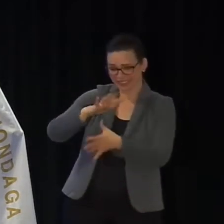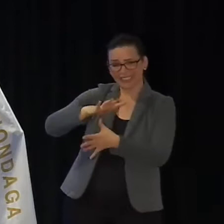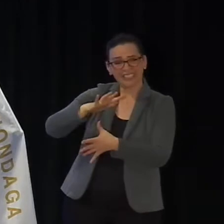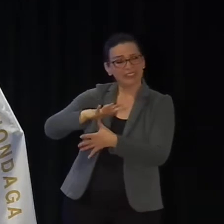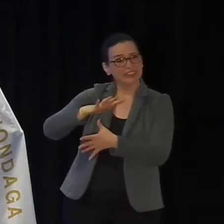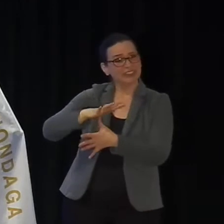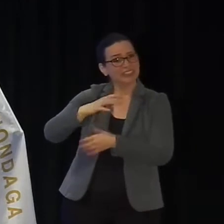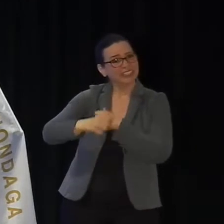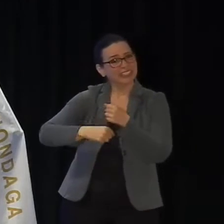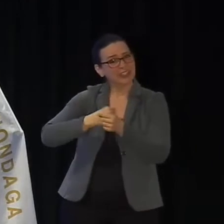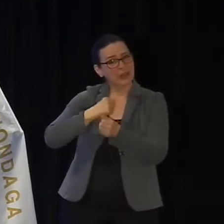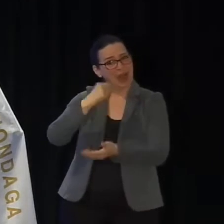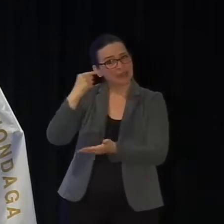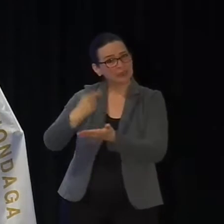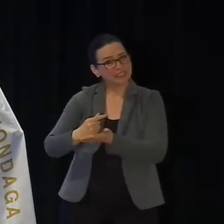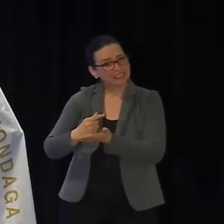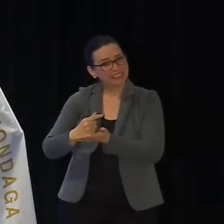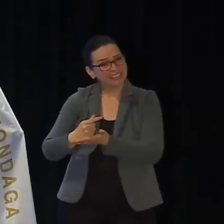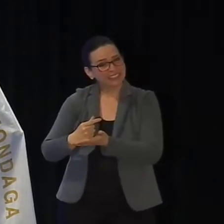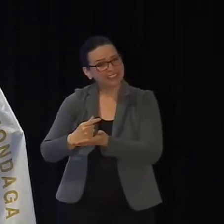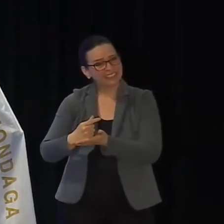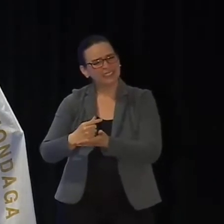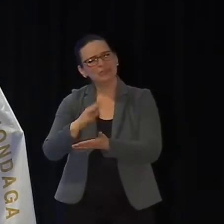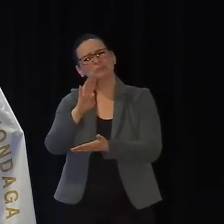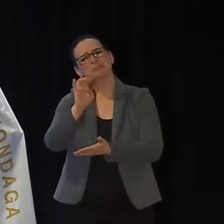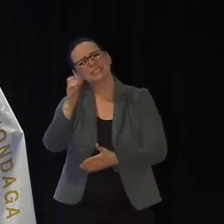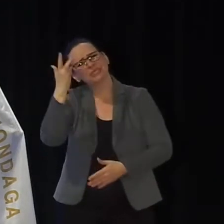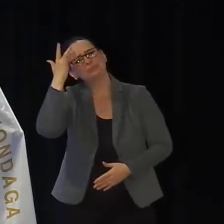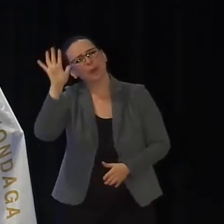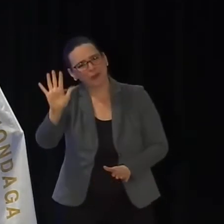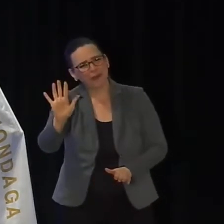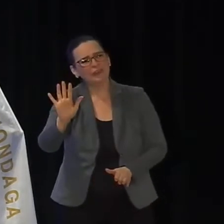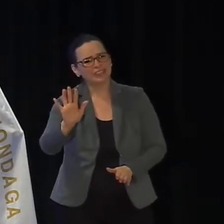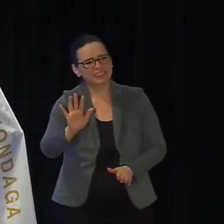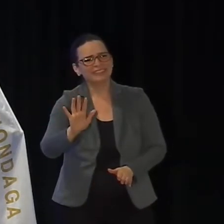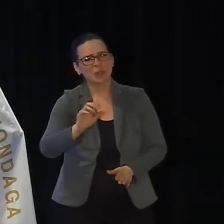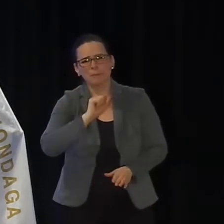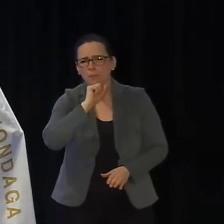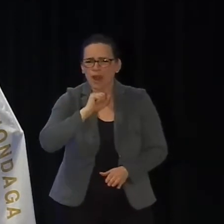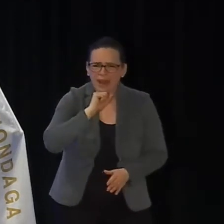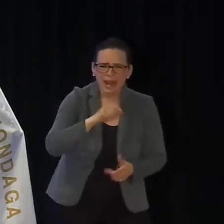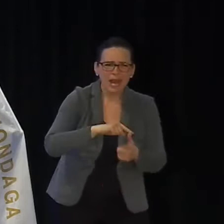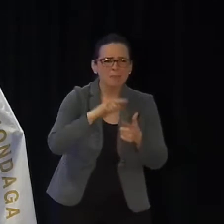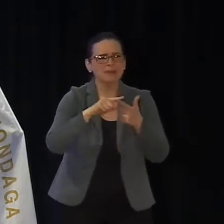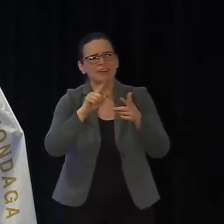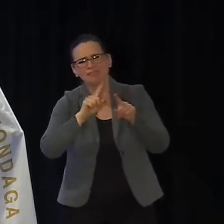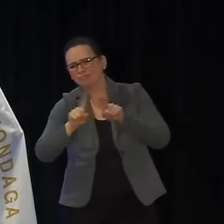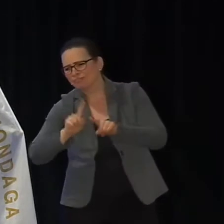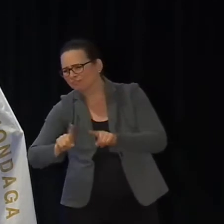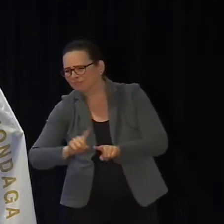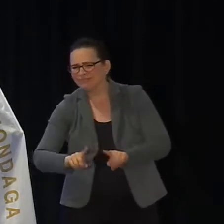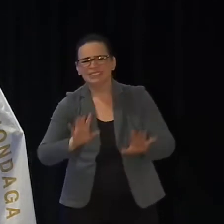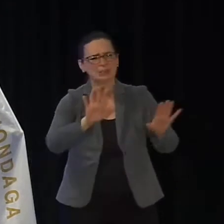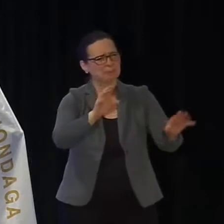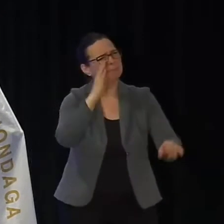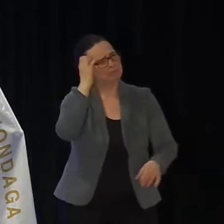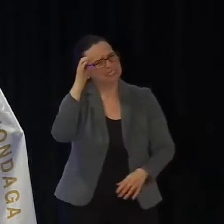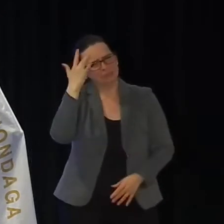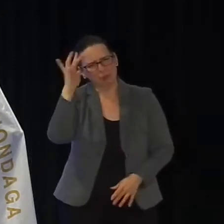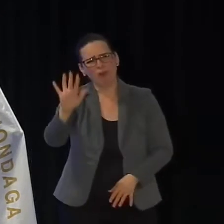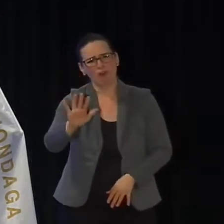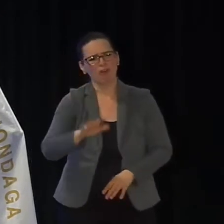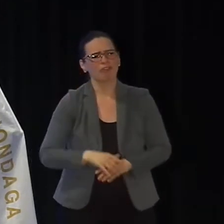being practical with this virus right now. And so these are all our partners that we've worked with so much throughout